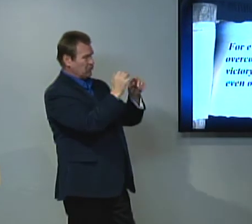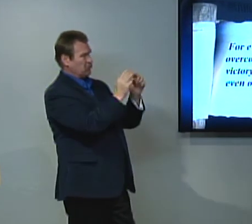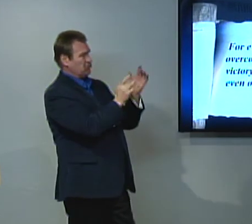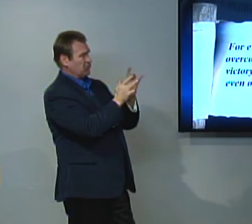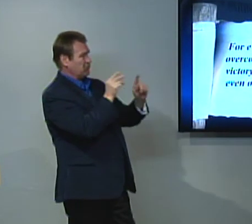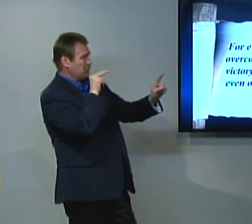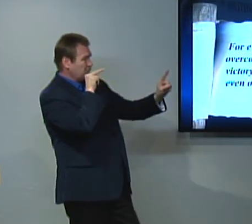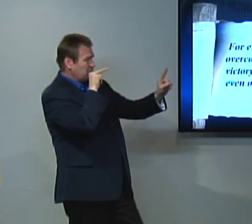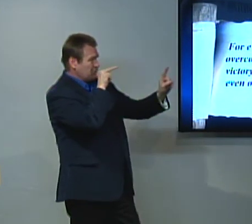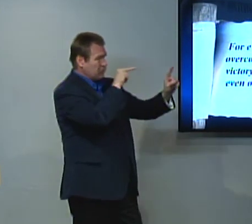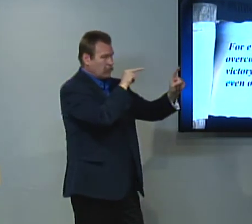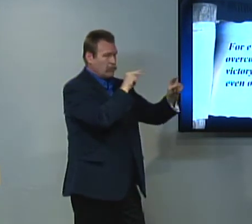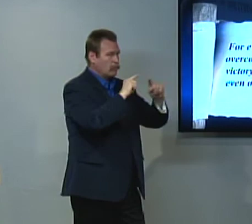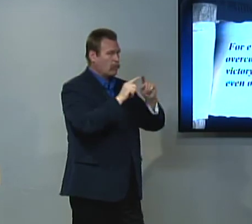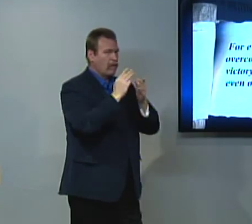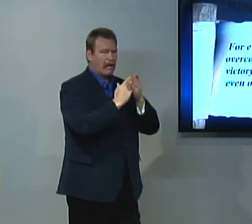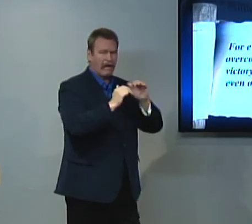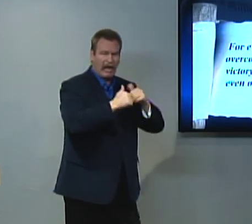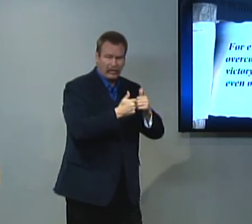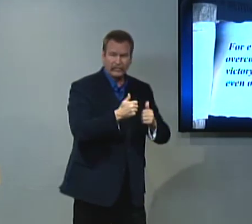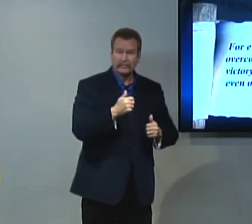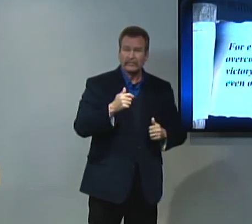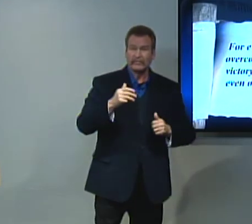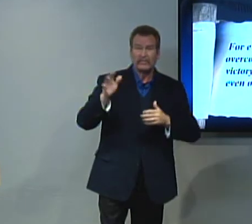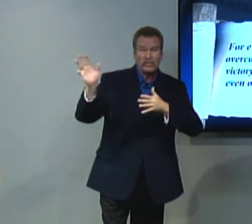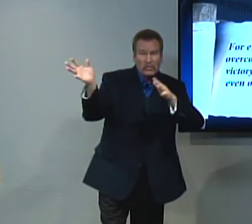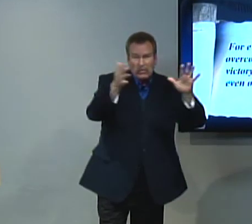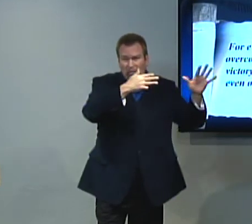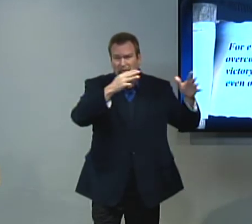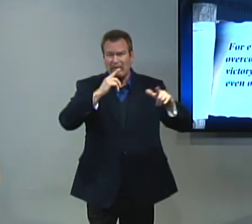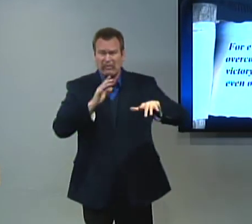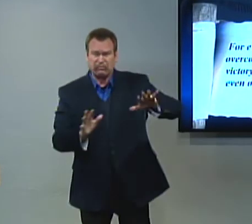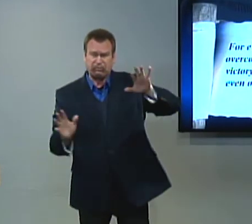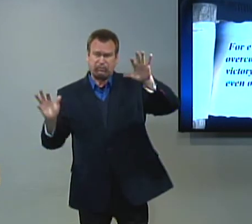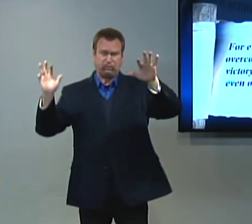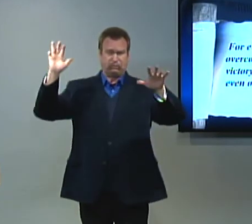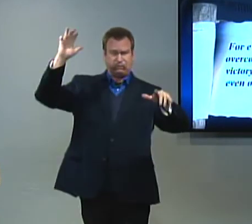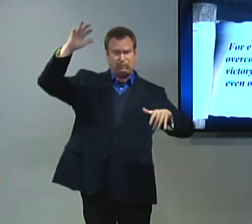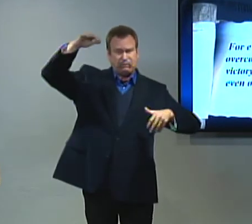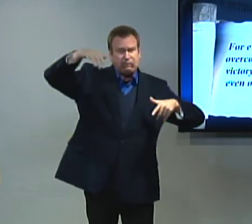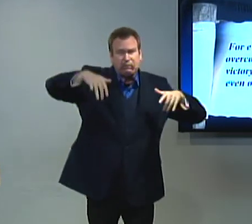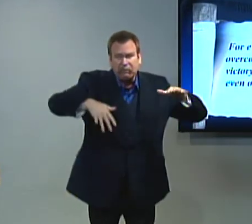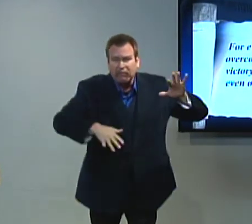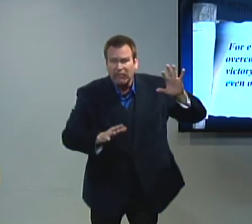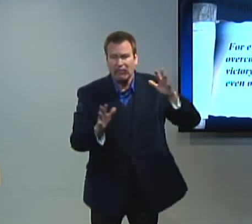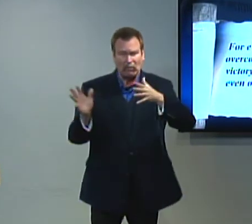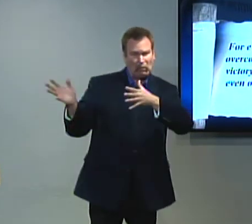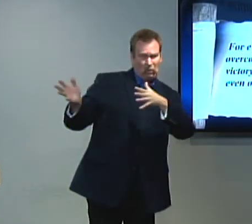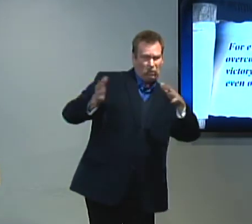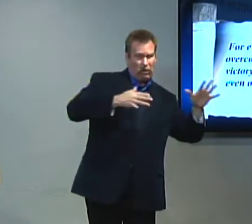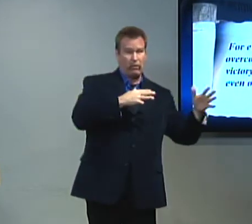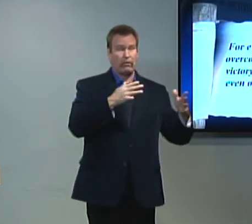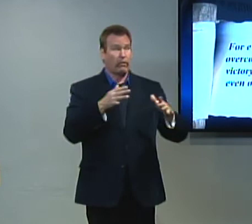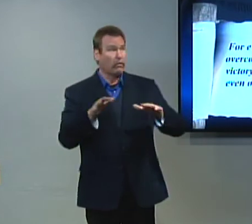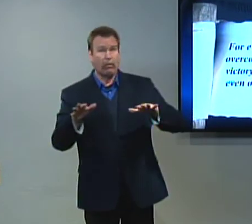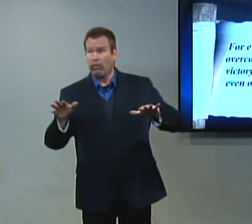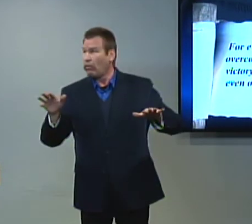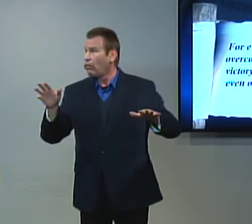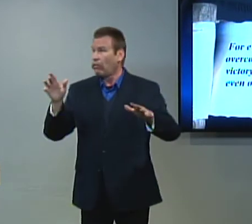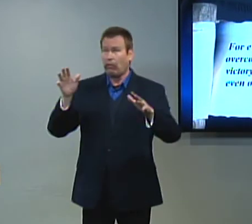But it was important that Peter keep his eyes fixed on Jesus. Not that he would look around at the waves or at the sea, because there was a